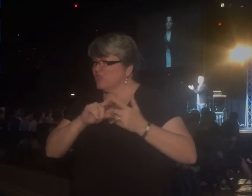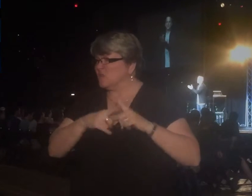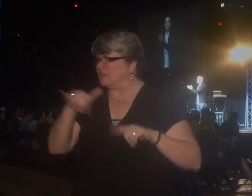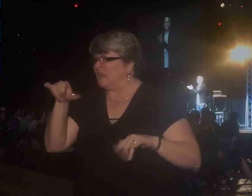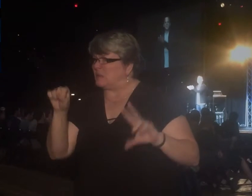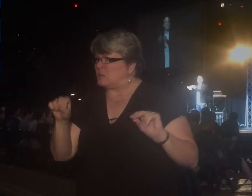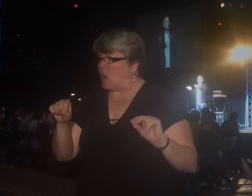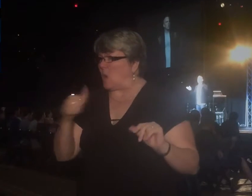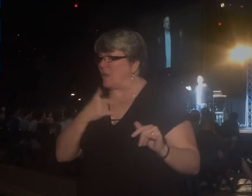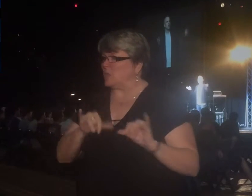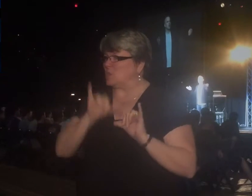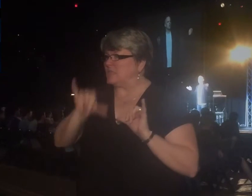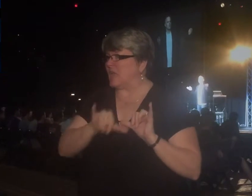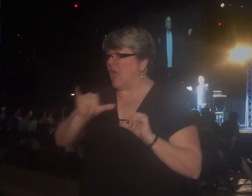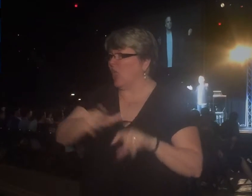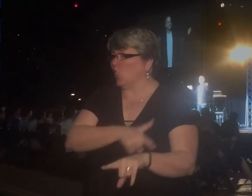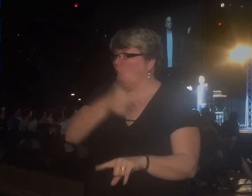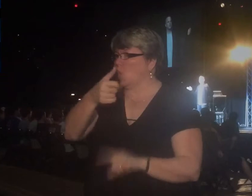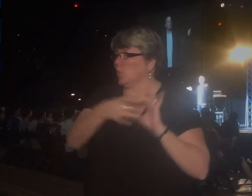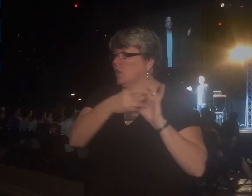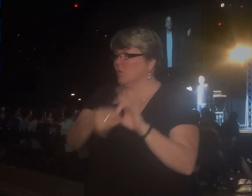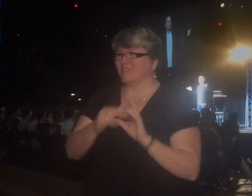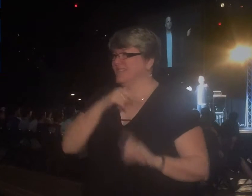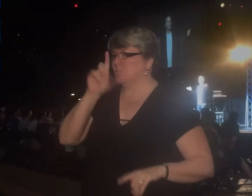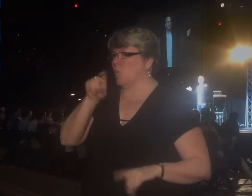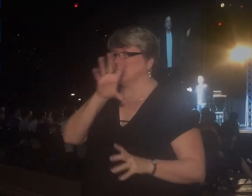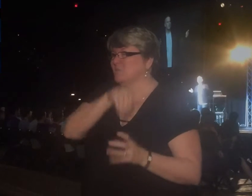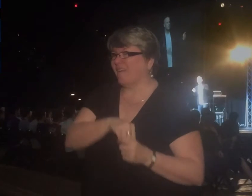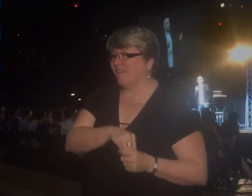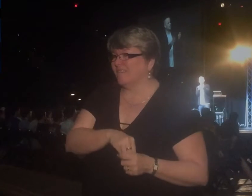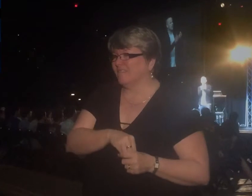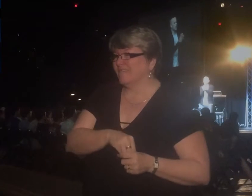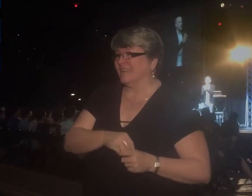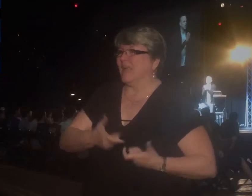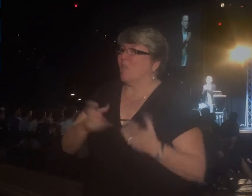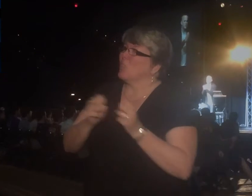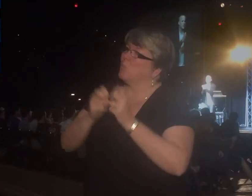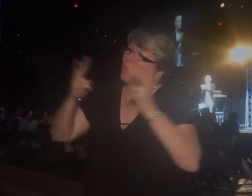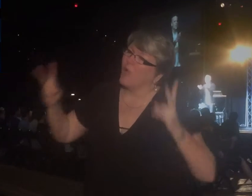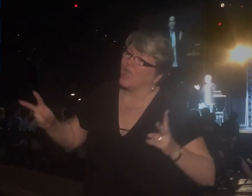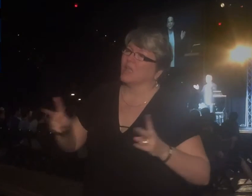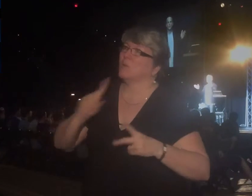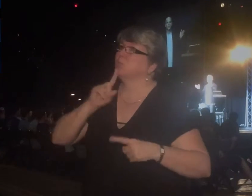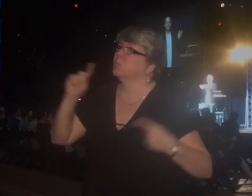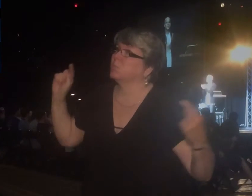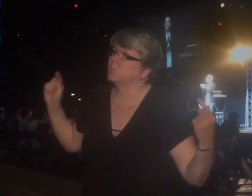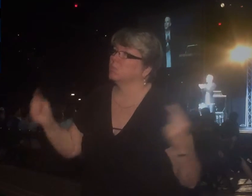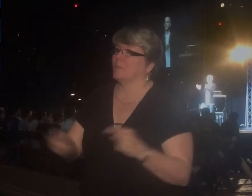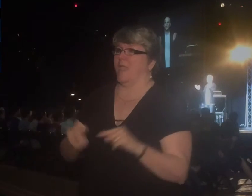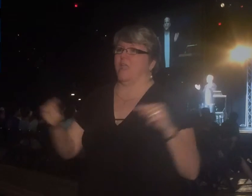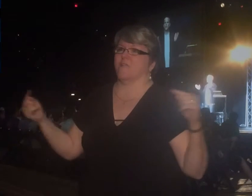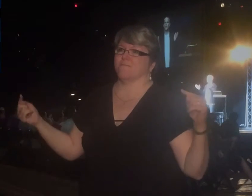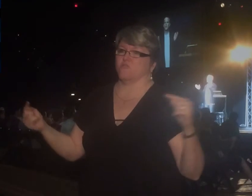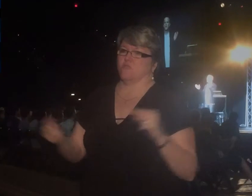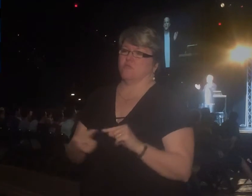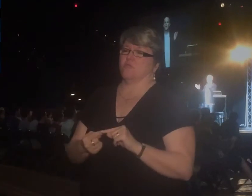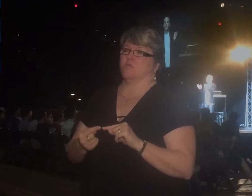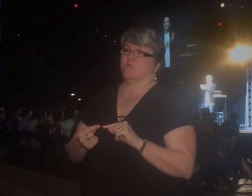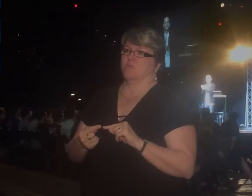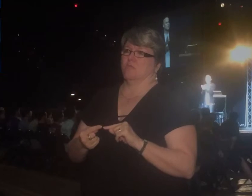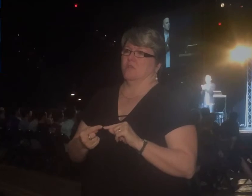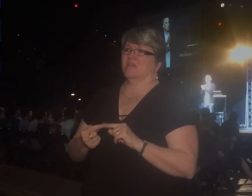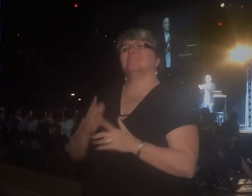is this person a good friend? It makes you stay longer in relationships you shouldn't be in. And it makes the breakup so